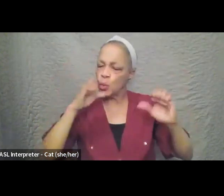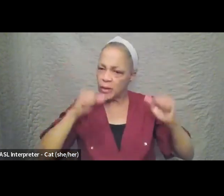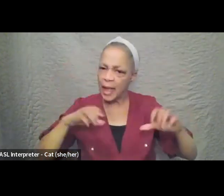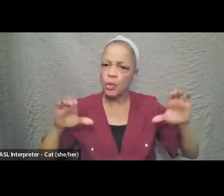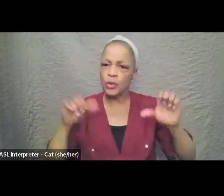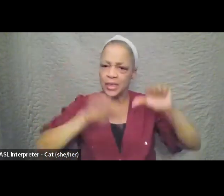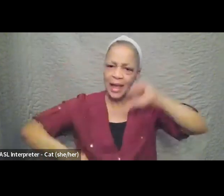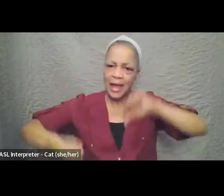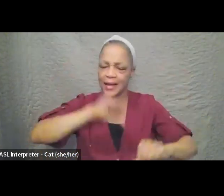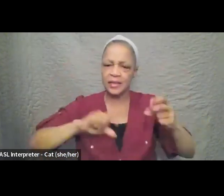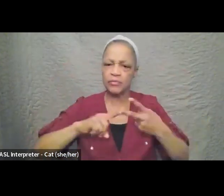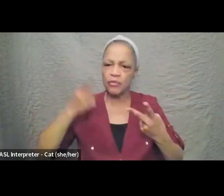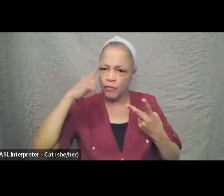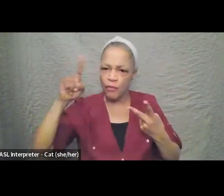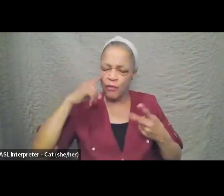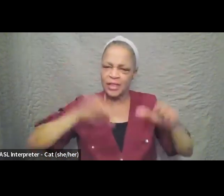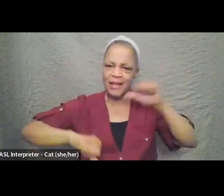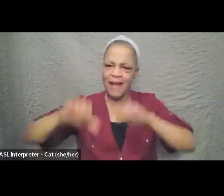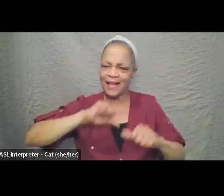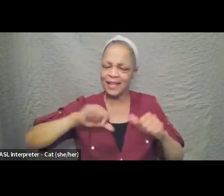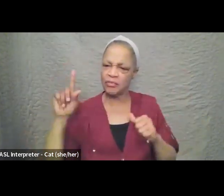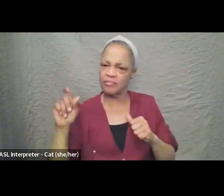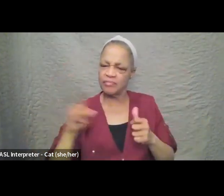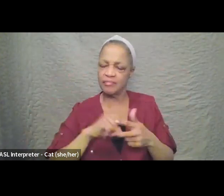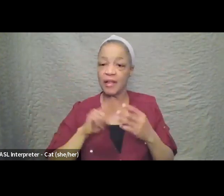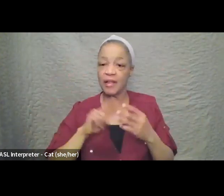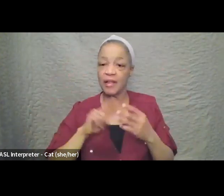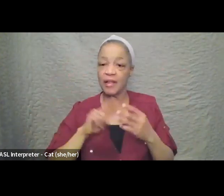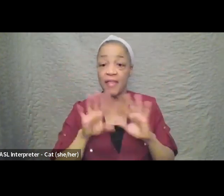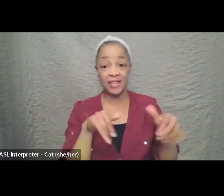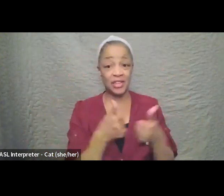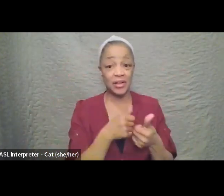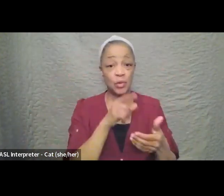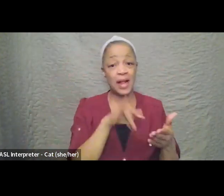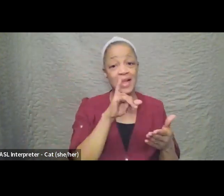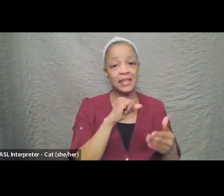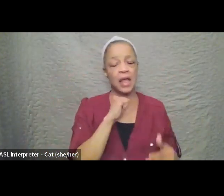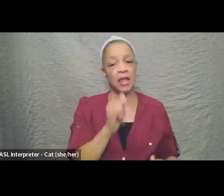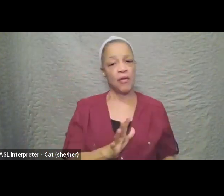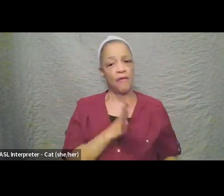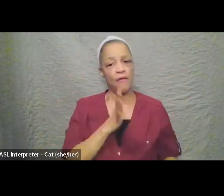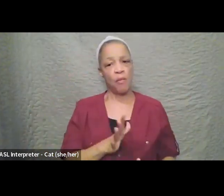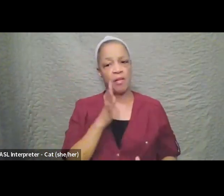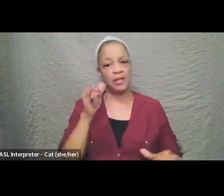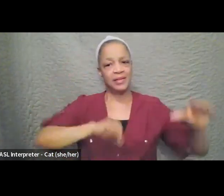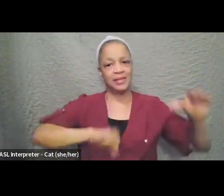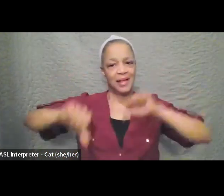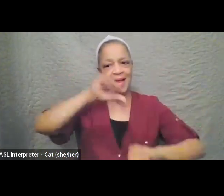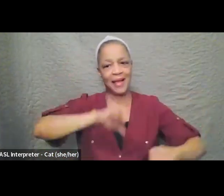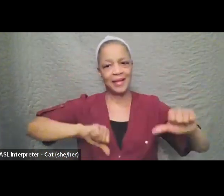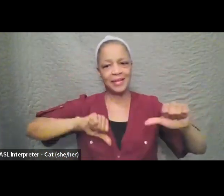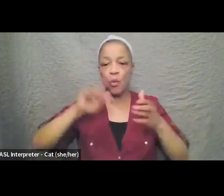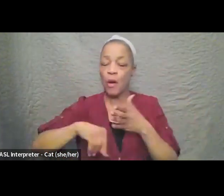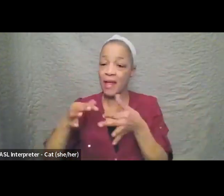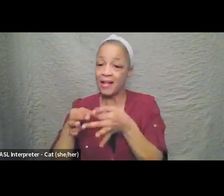for. It challenges what is informal science and what does that